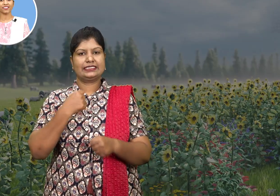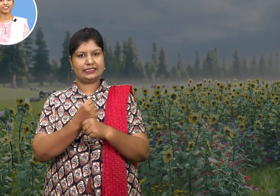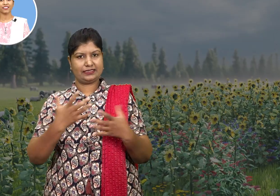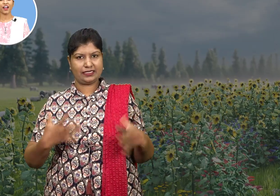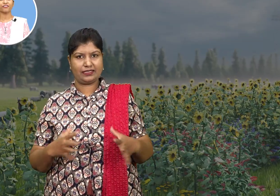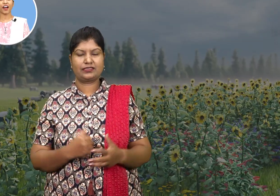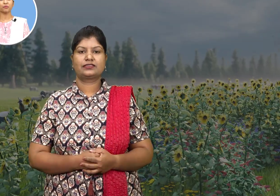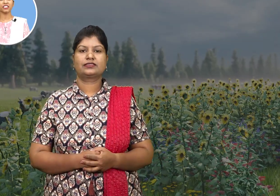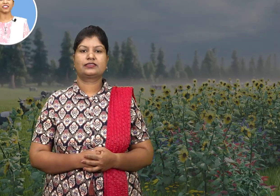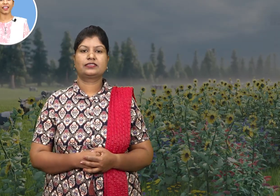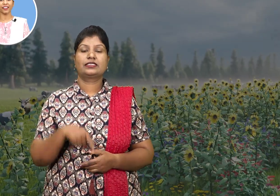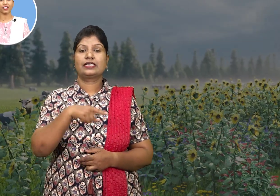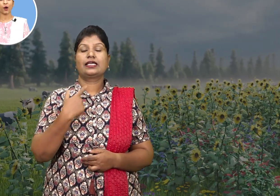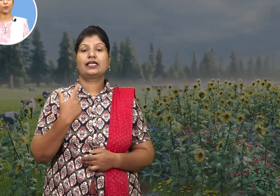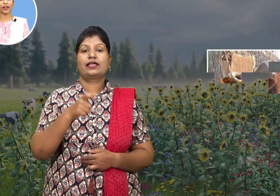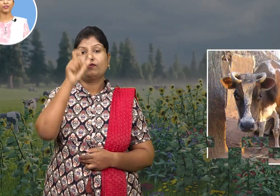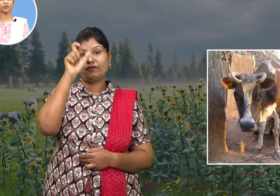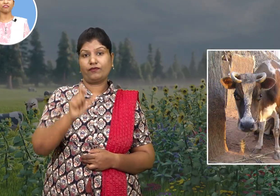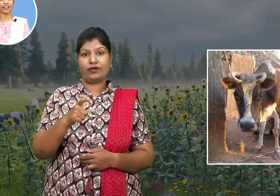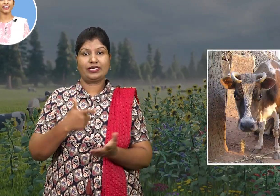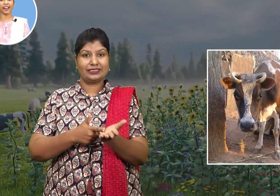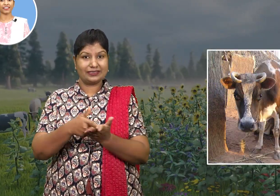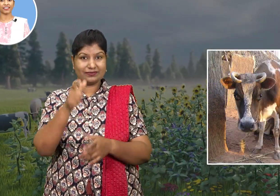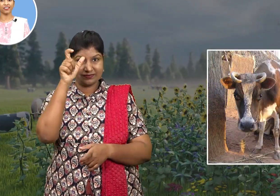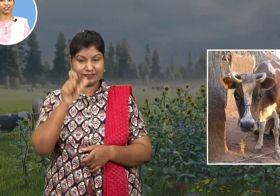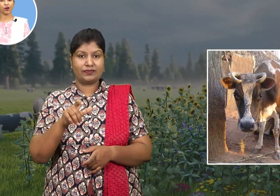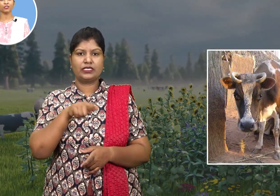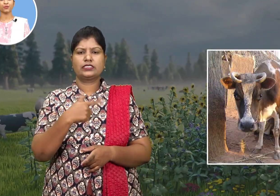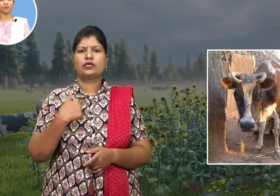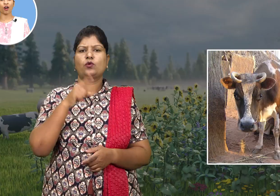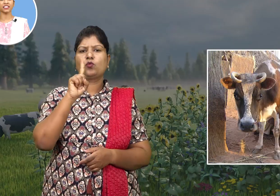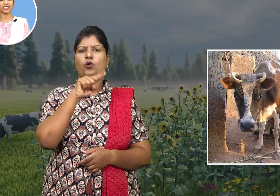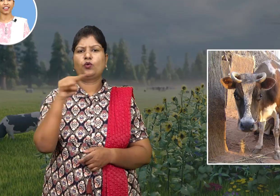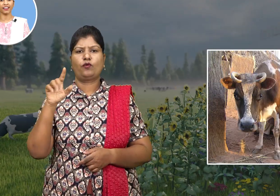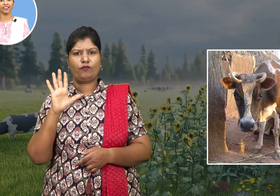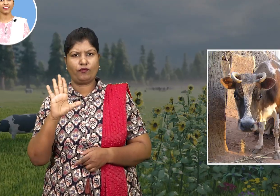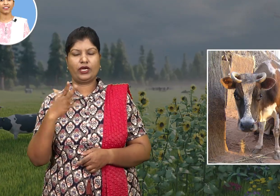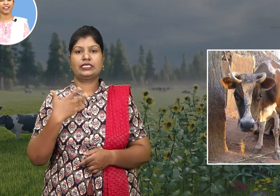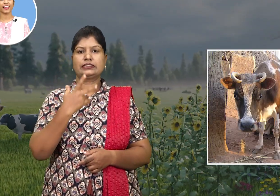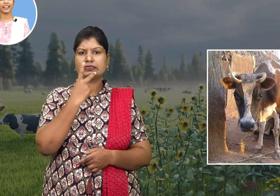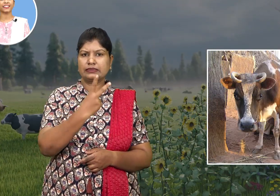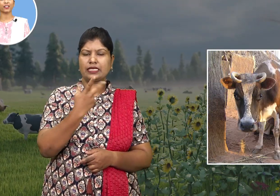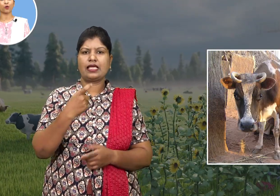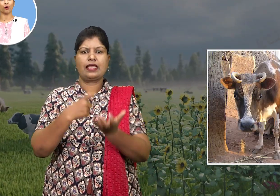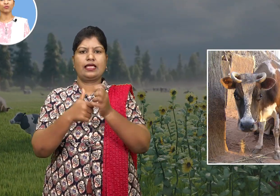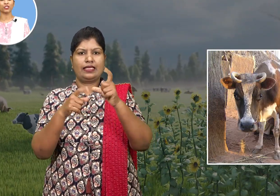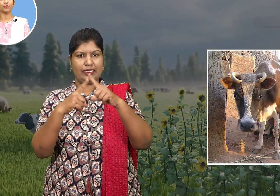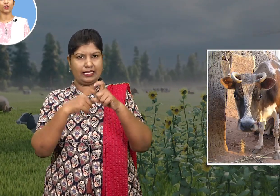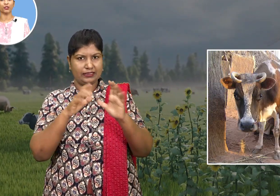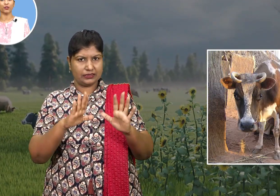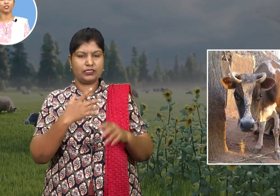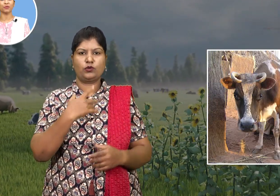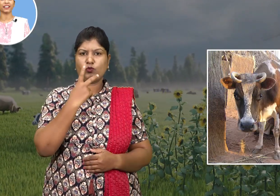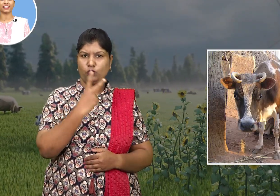Generally, farmers rear 1 to 5 cattle on small scale at their homes